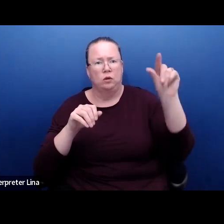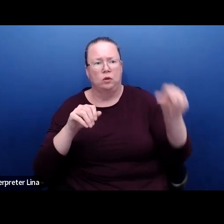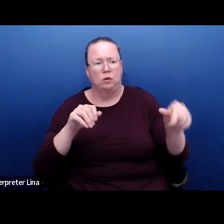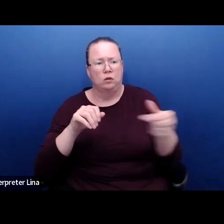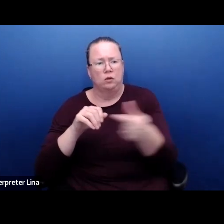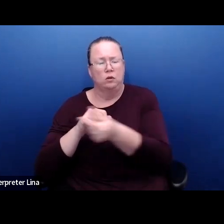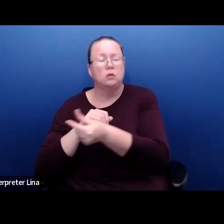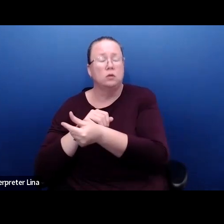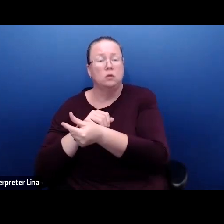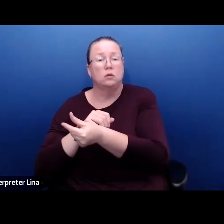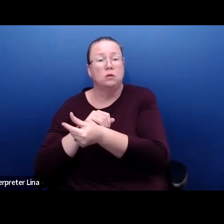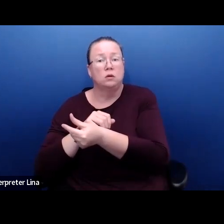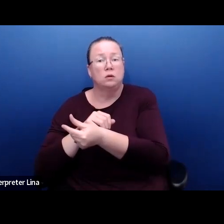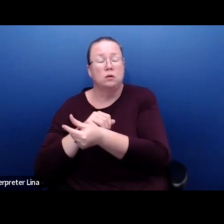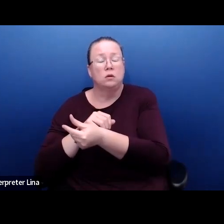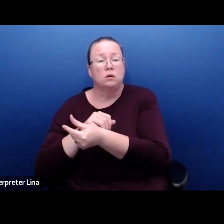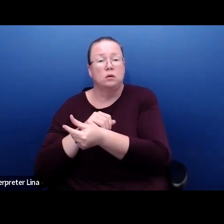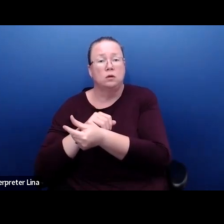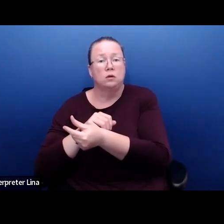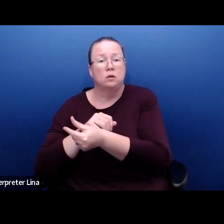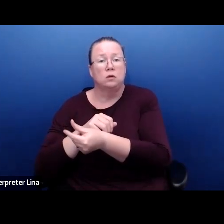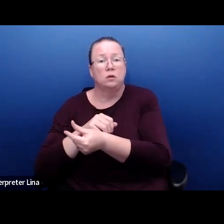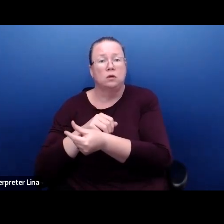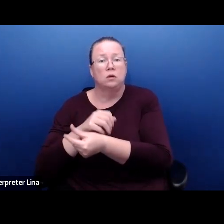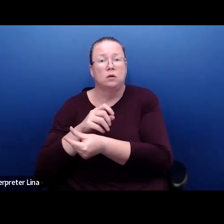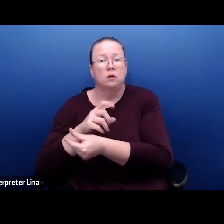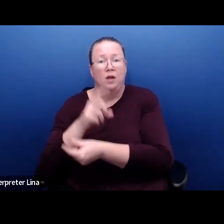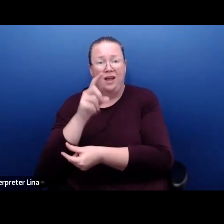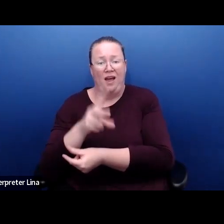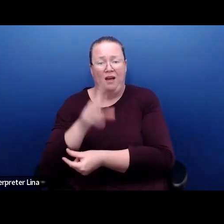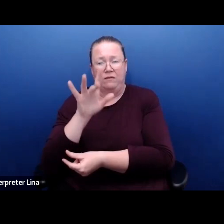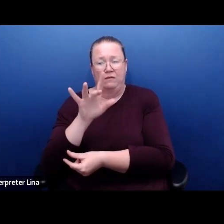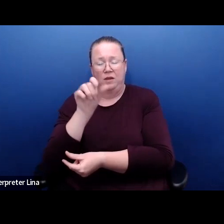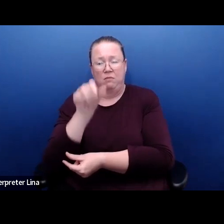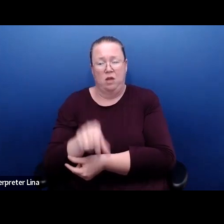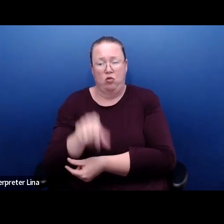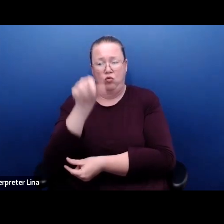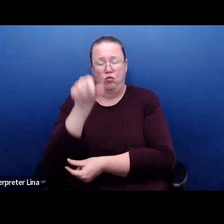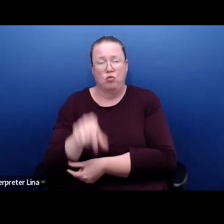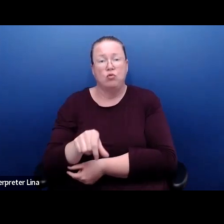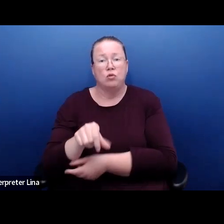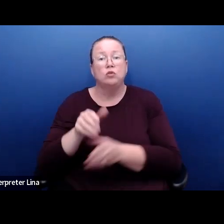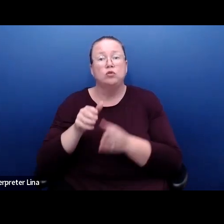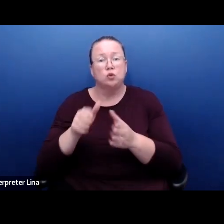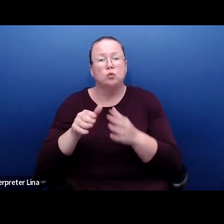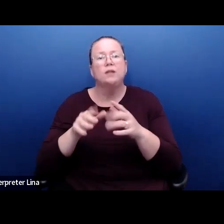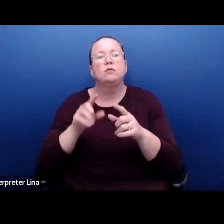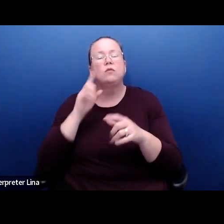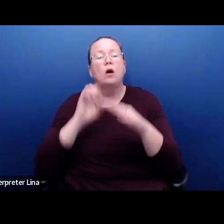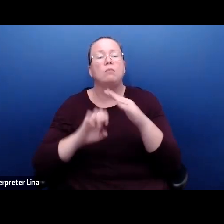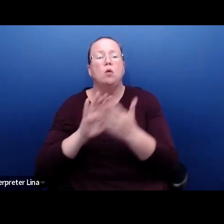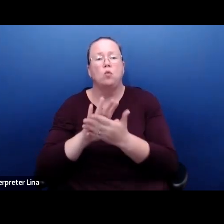90-degree angle. And then about halfway over, there's a driveway to an elementary